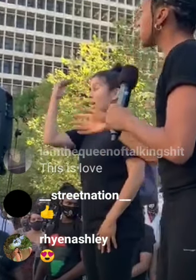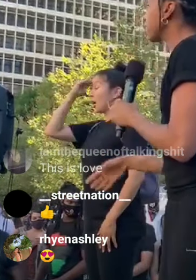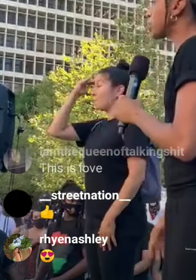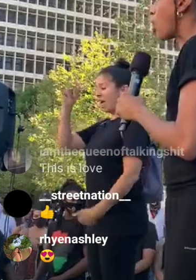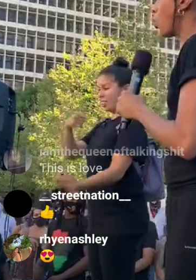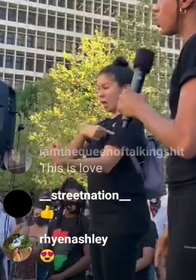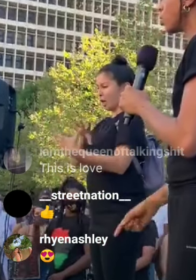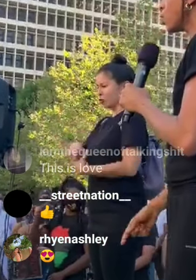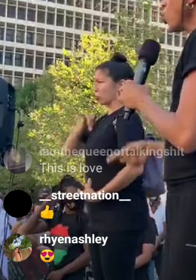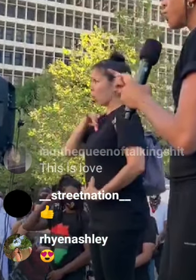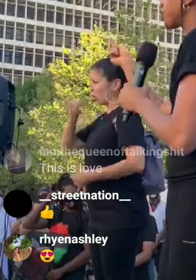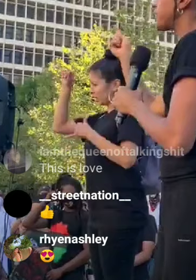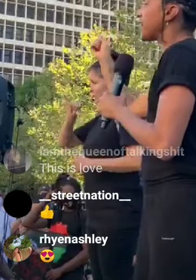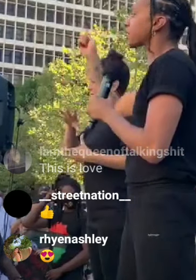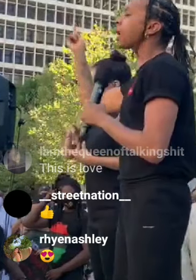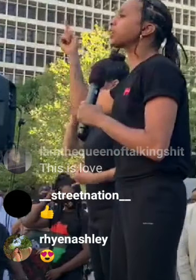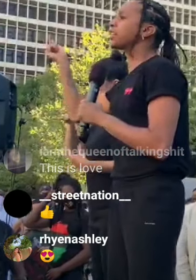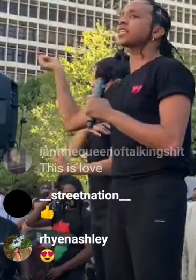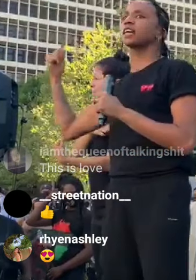Signs down.